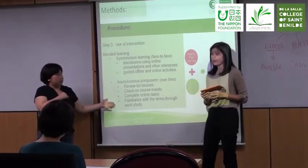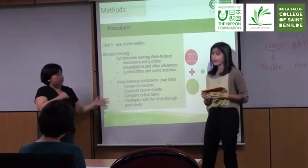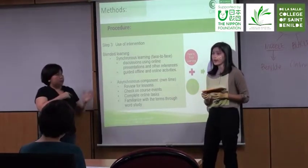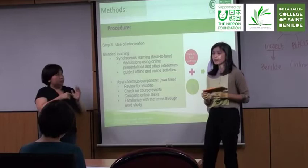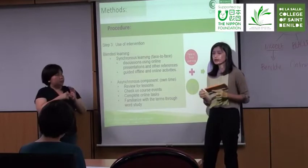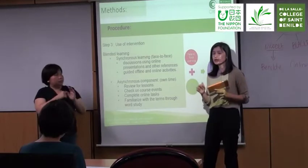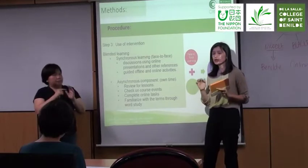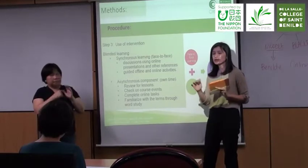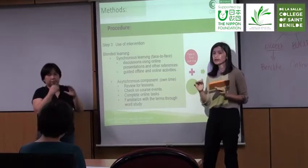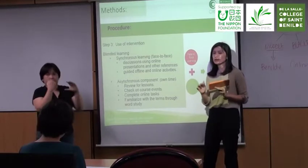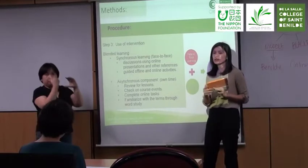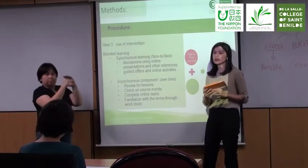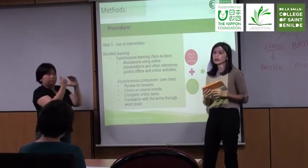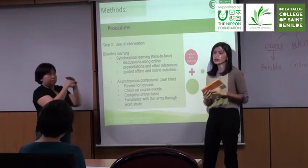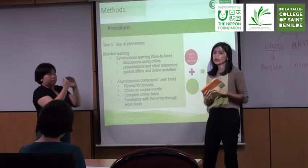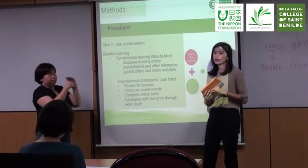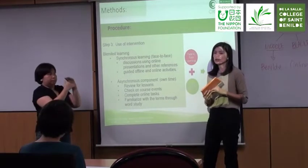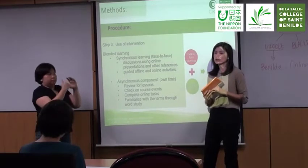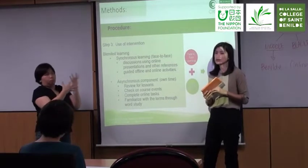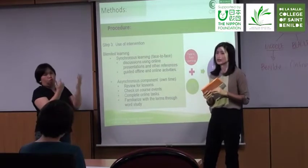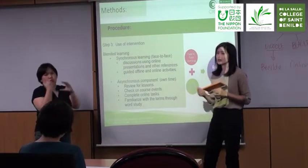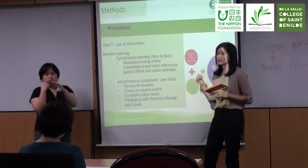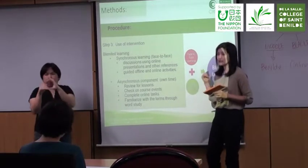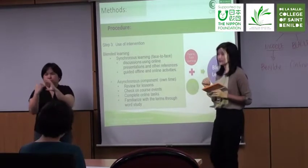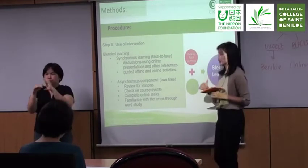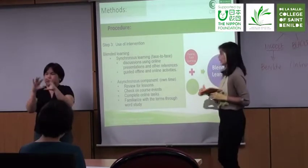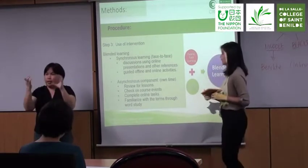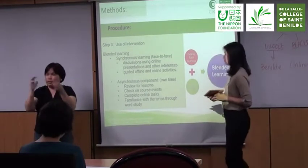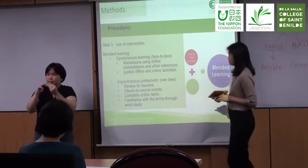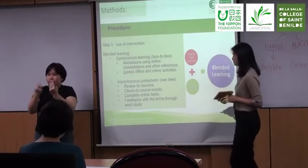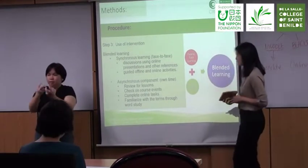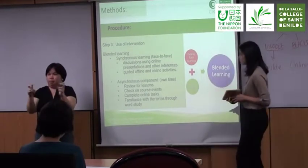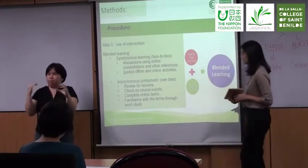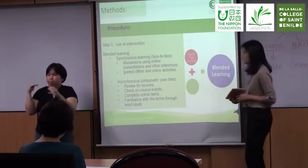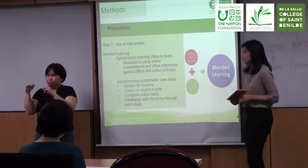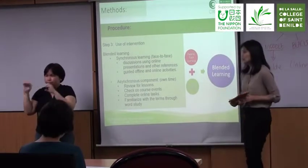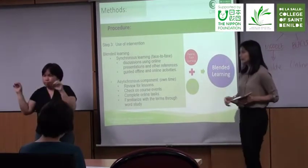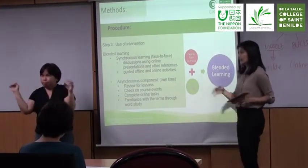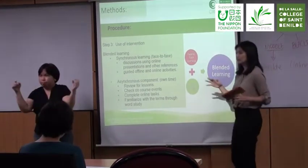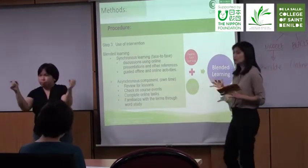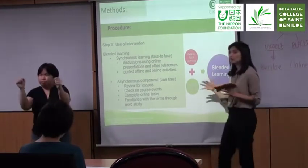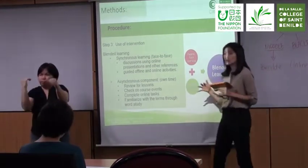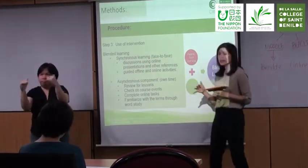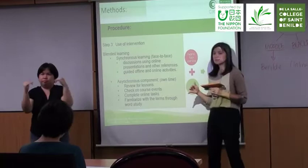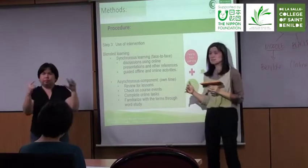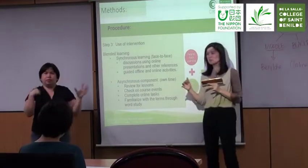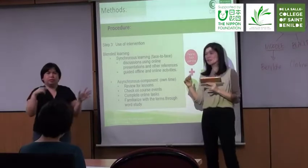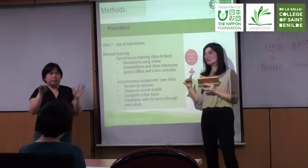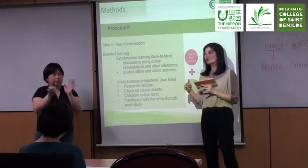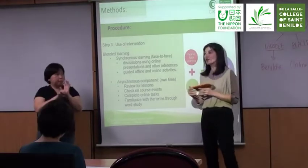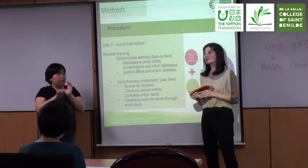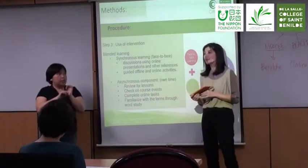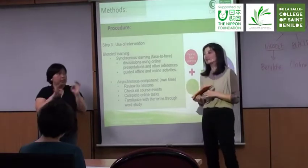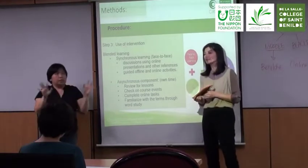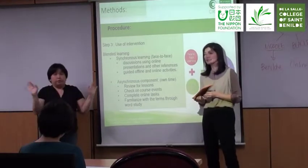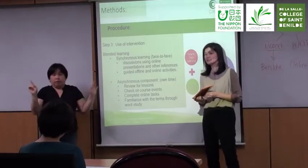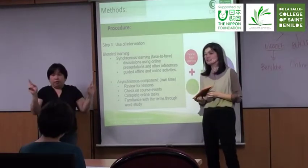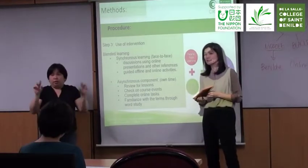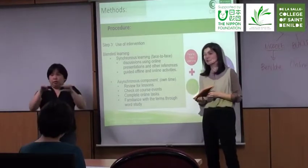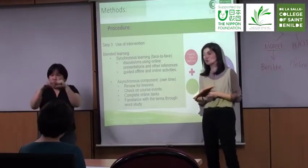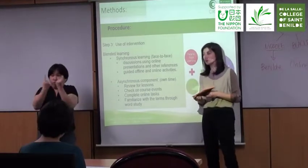messages, because you can send messages to each other using Pinag Online. So when they have group work, that's where they